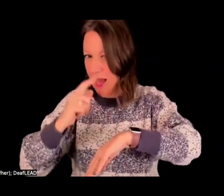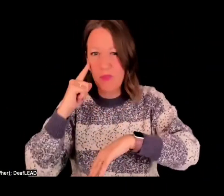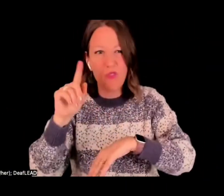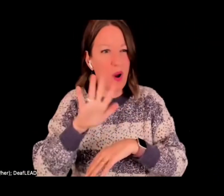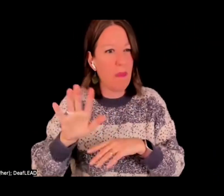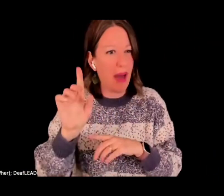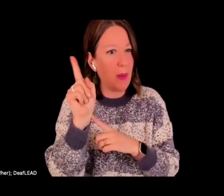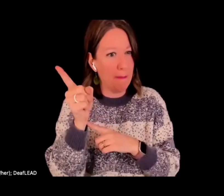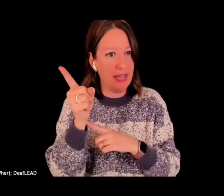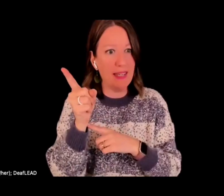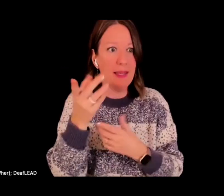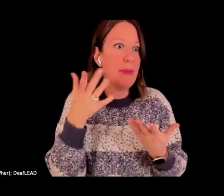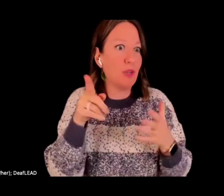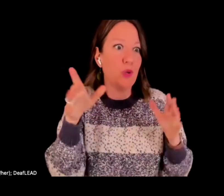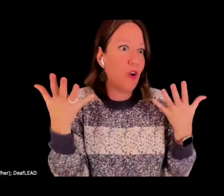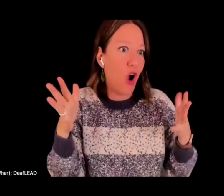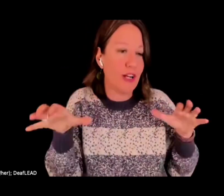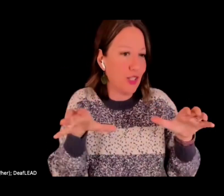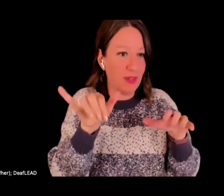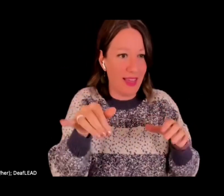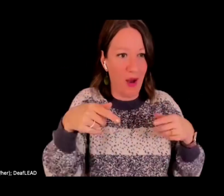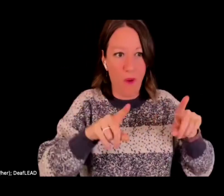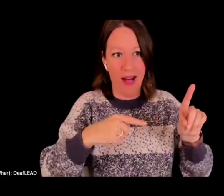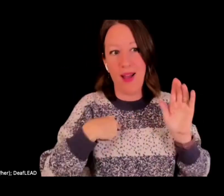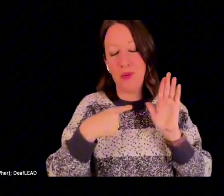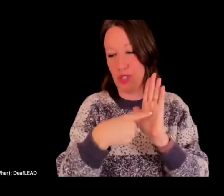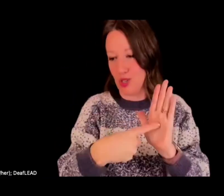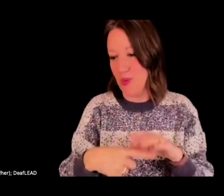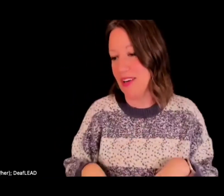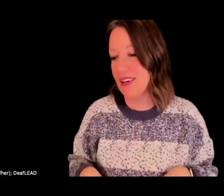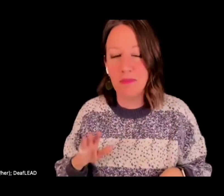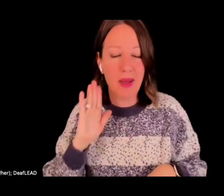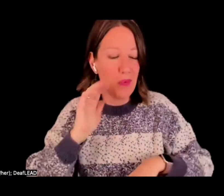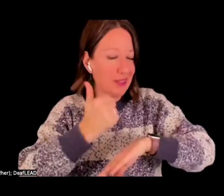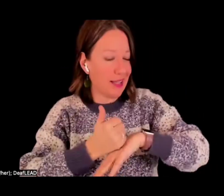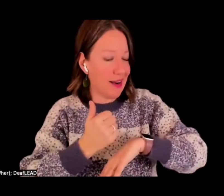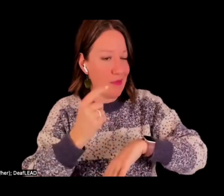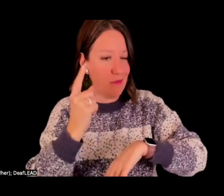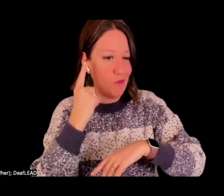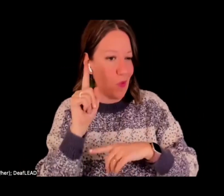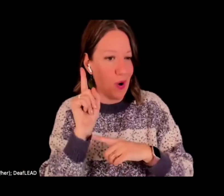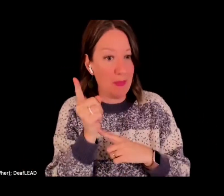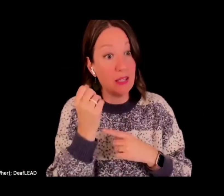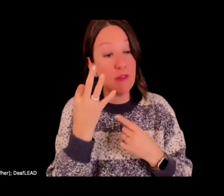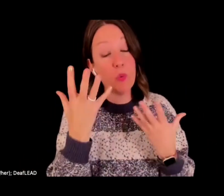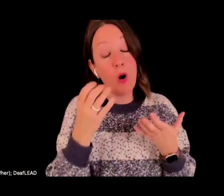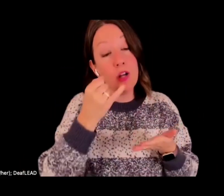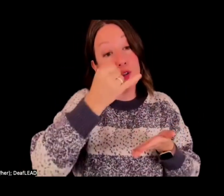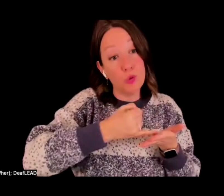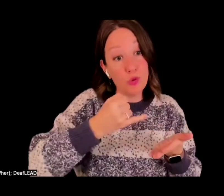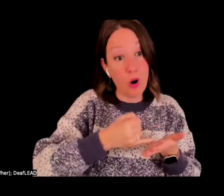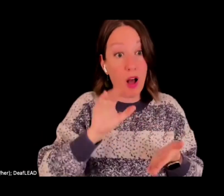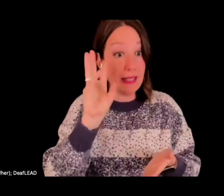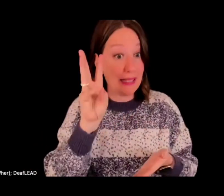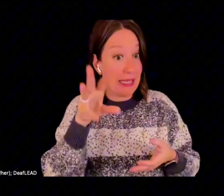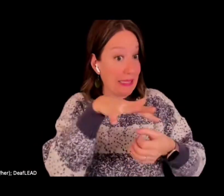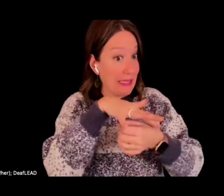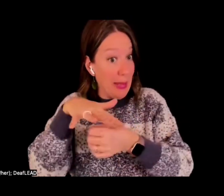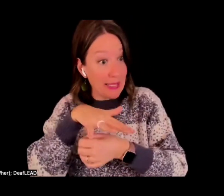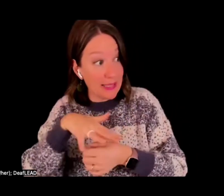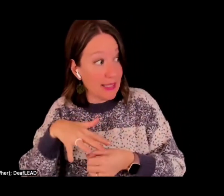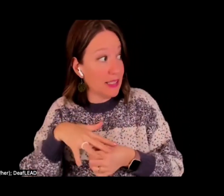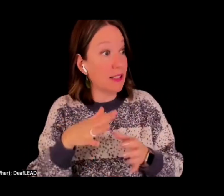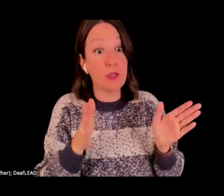If you want to go ahead and do that, I'll set a timer for about a minute. You might already be doing that while I was demonstrating it, but I'll still give that